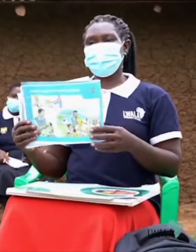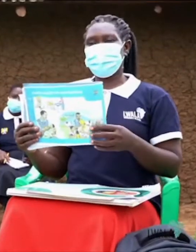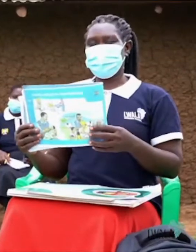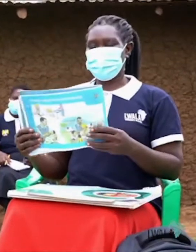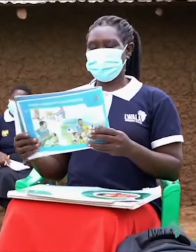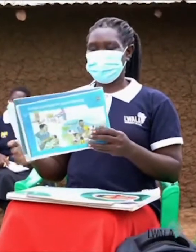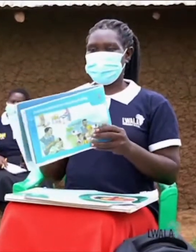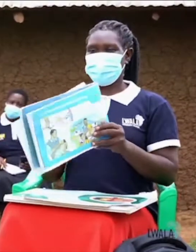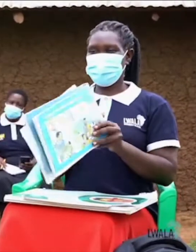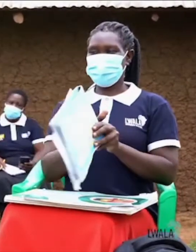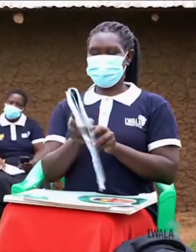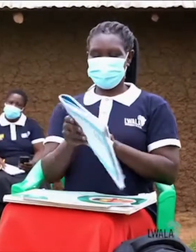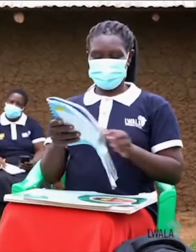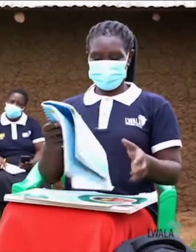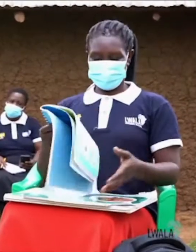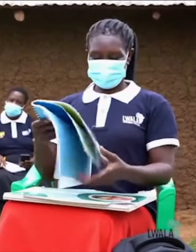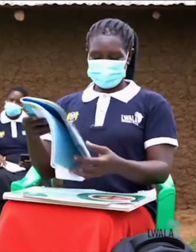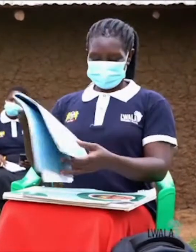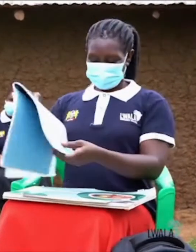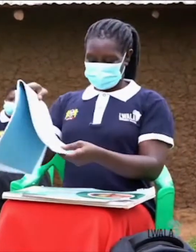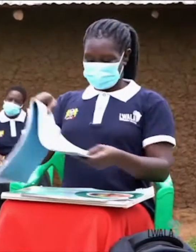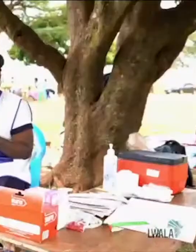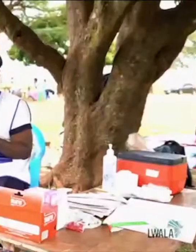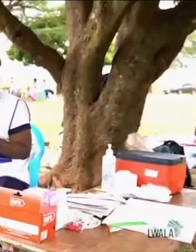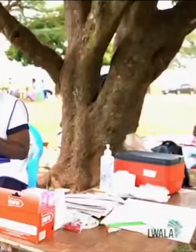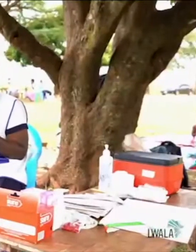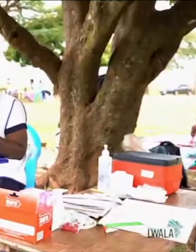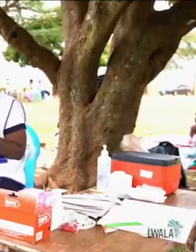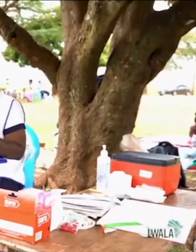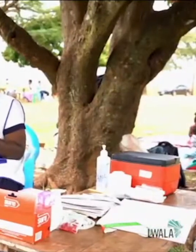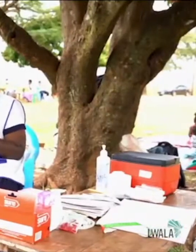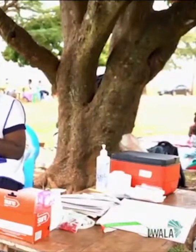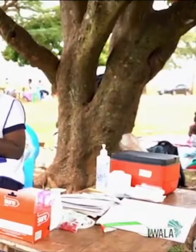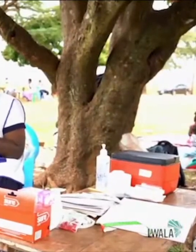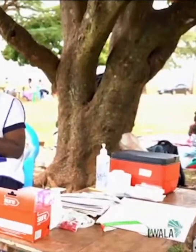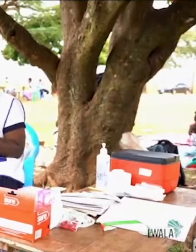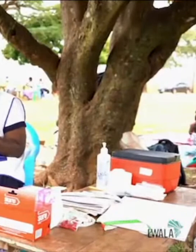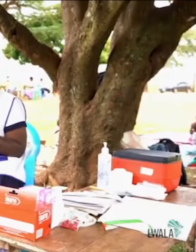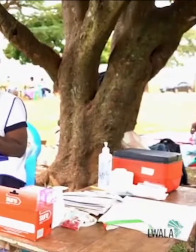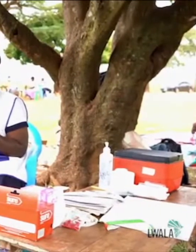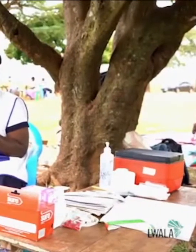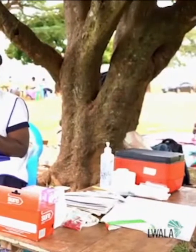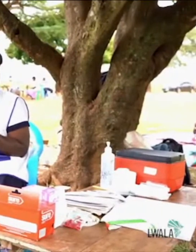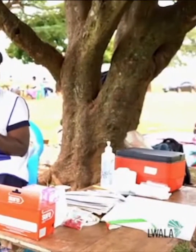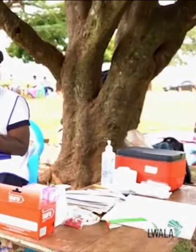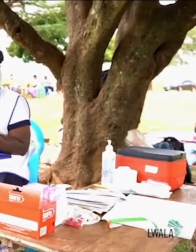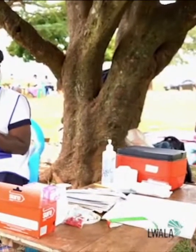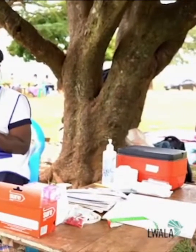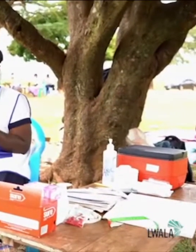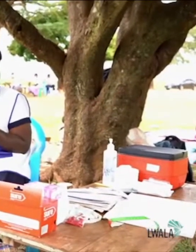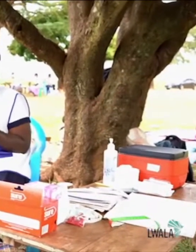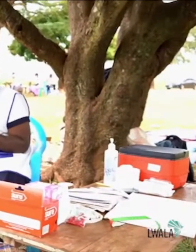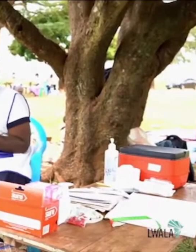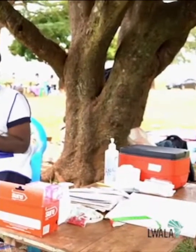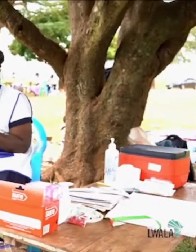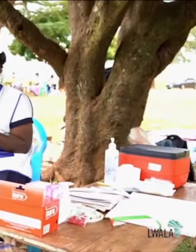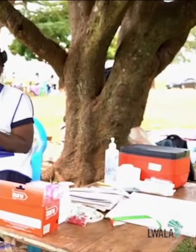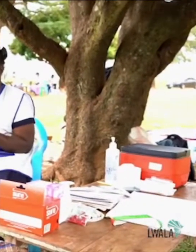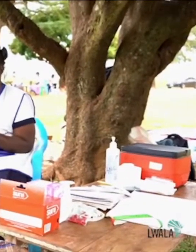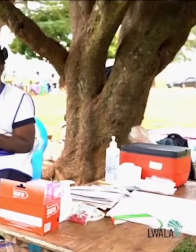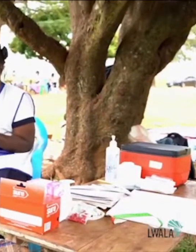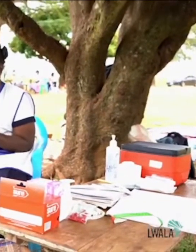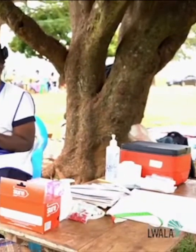integrated parenting sessions where caregivers of children between the ages of 0 to 4 years receive parenting education to enhance their